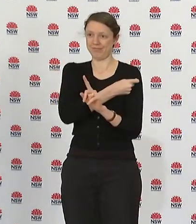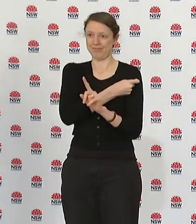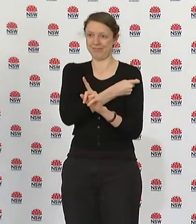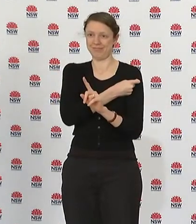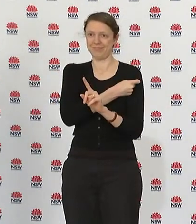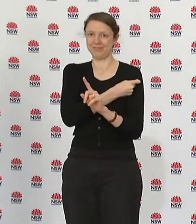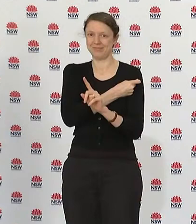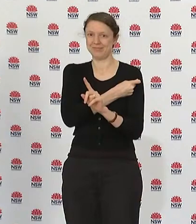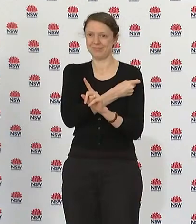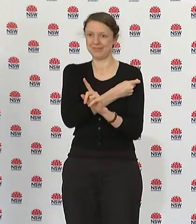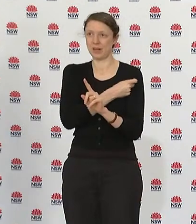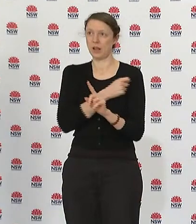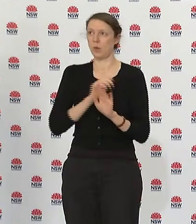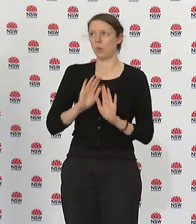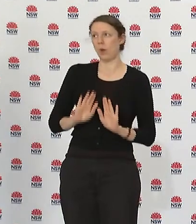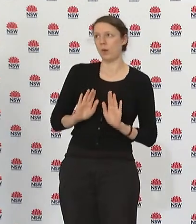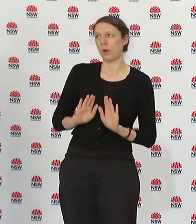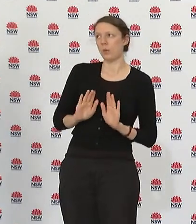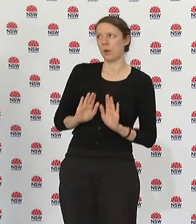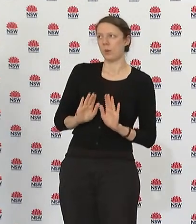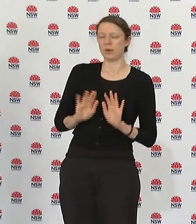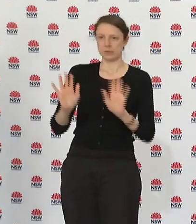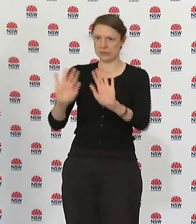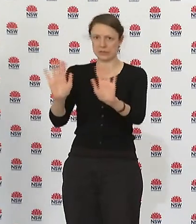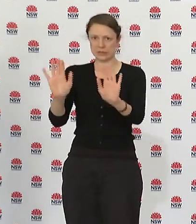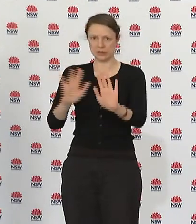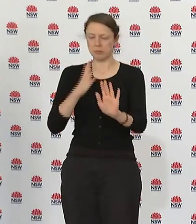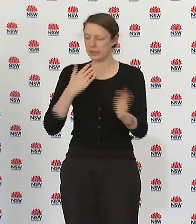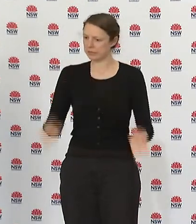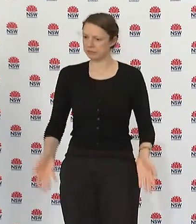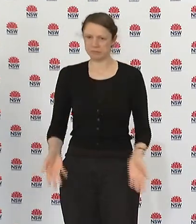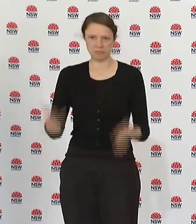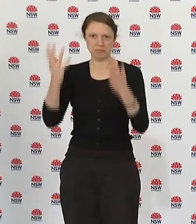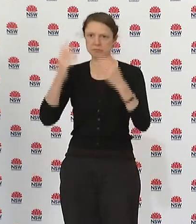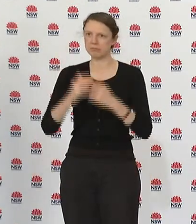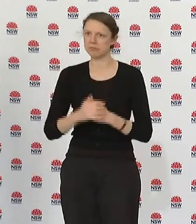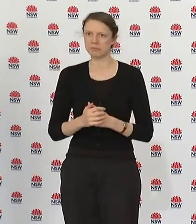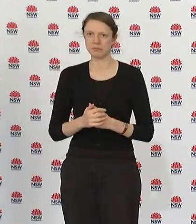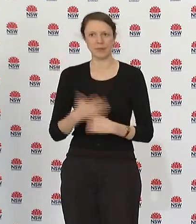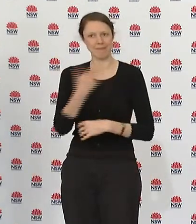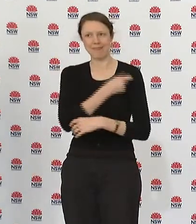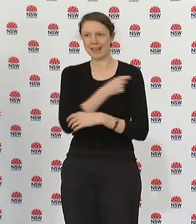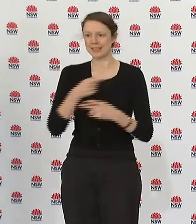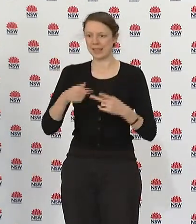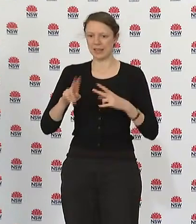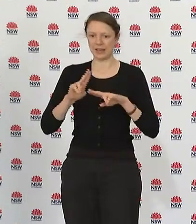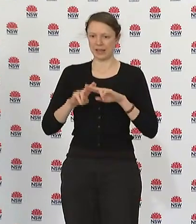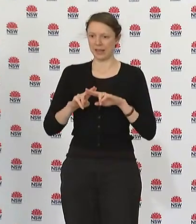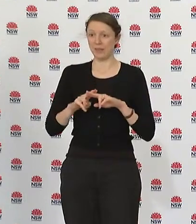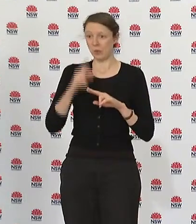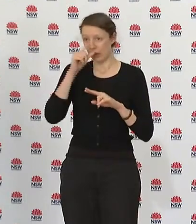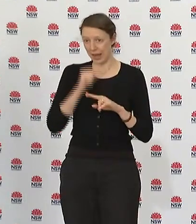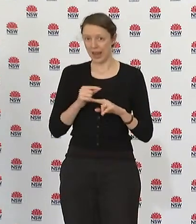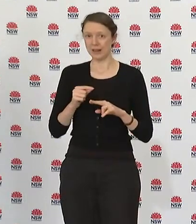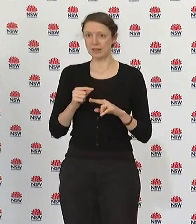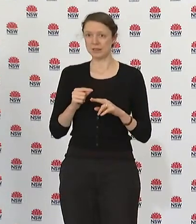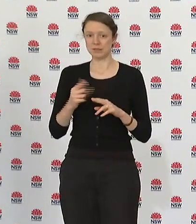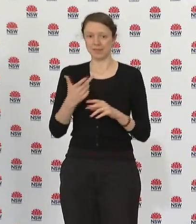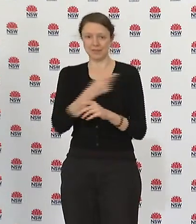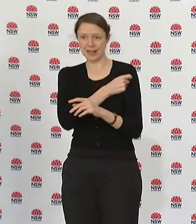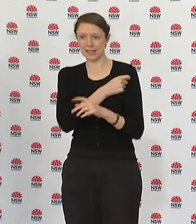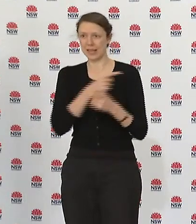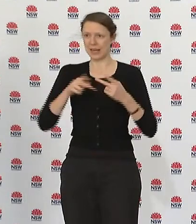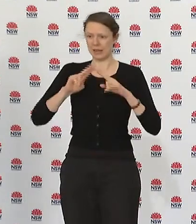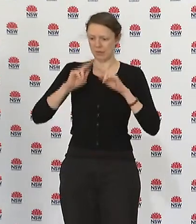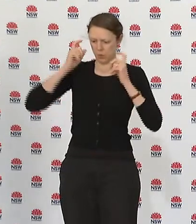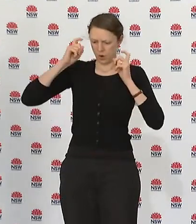that people should sit back and wait. If you're able to have the vaccine, if there's no reason for you not to come forward and have the vaccine, please do so. If you're worried about your